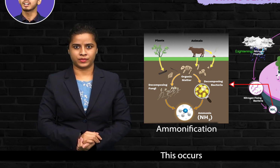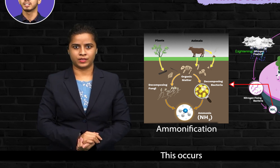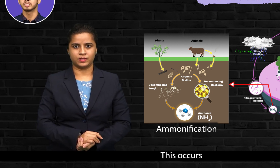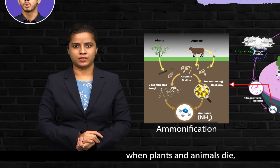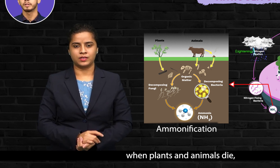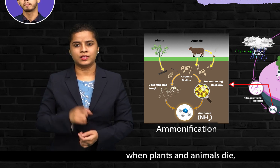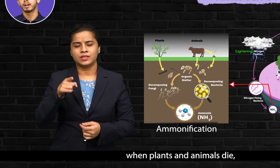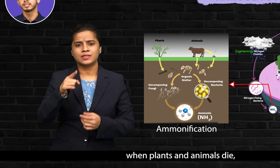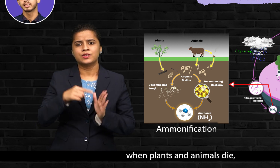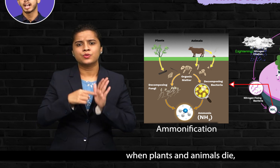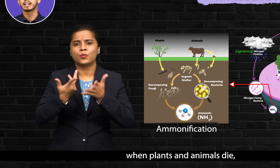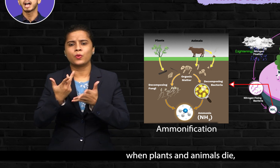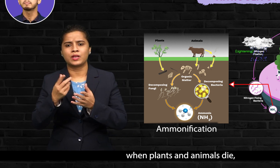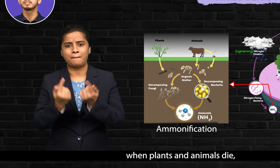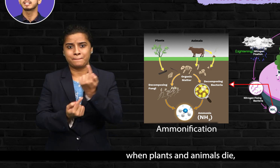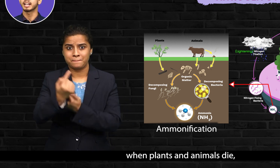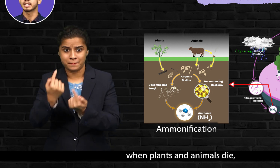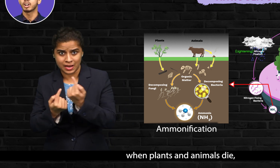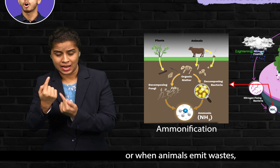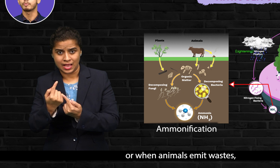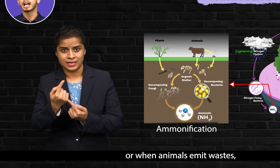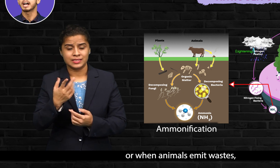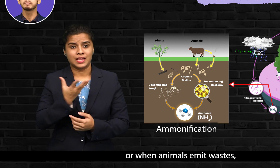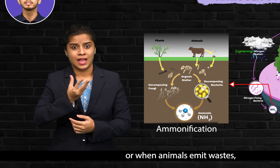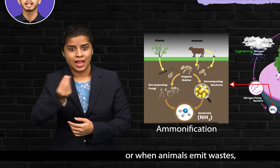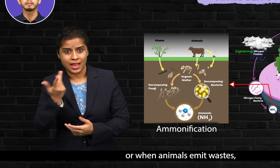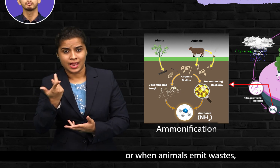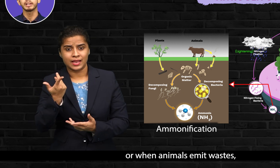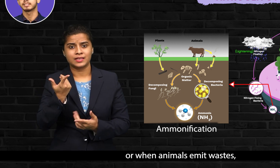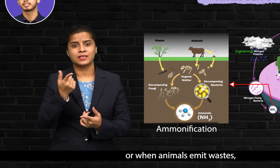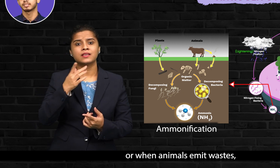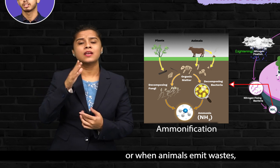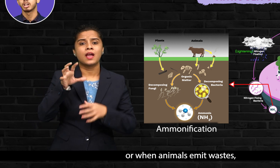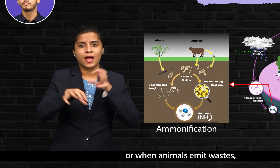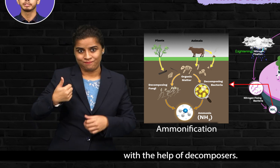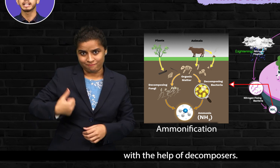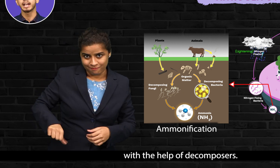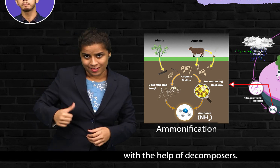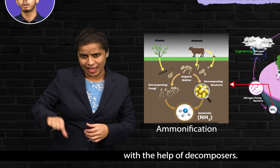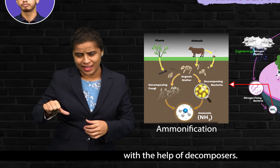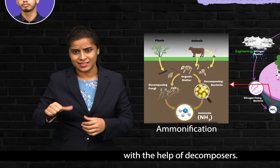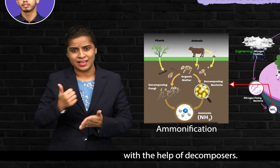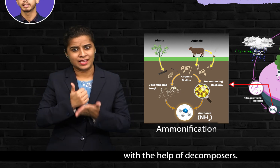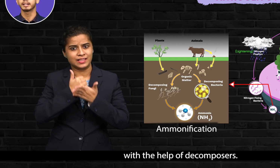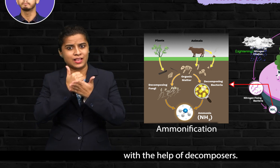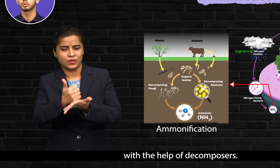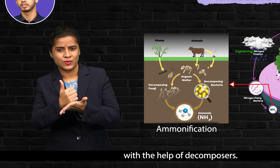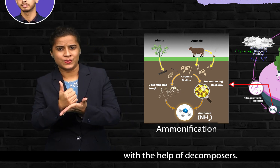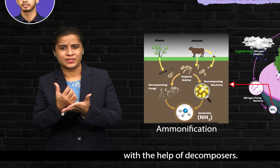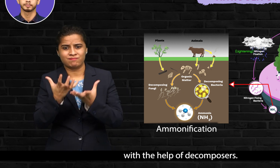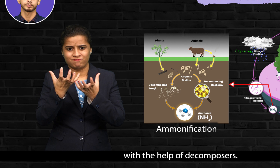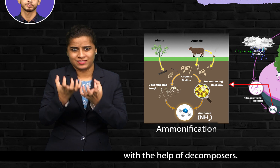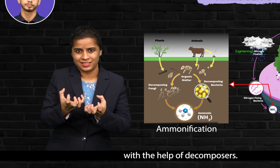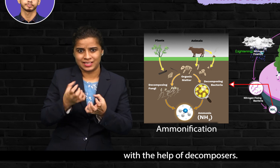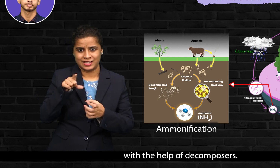This occurs when plants and animals die or when animals emit waste with the help of